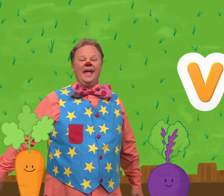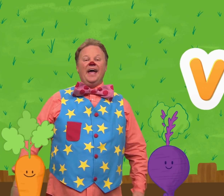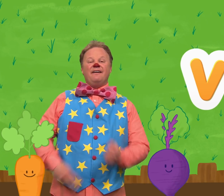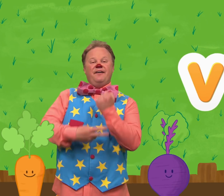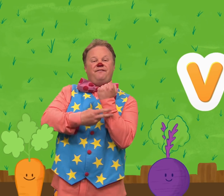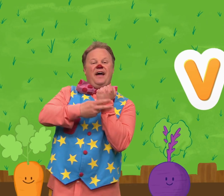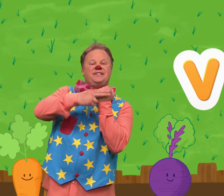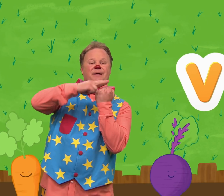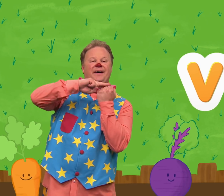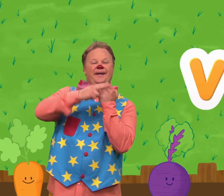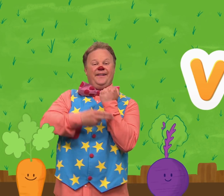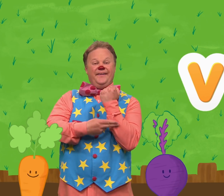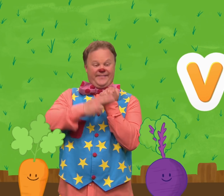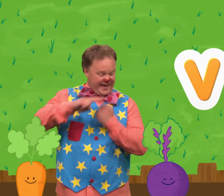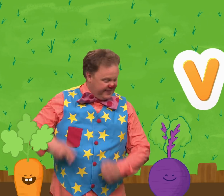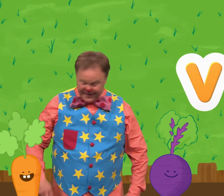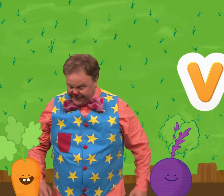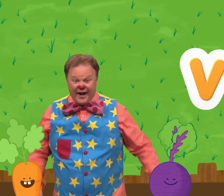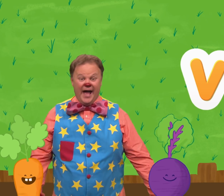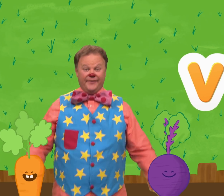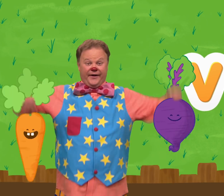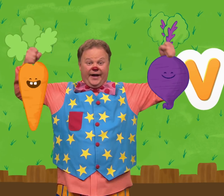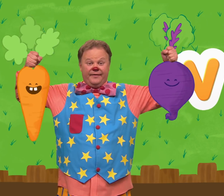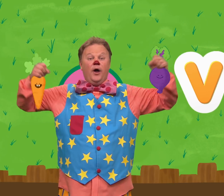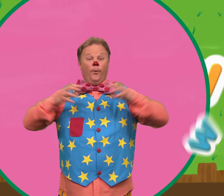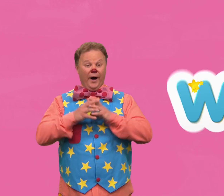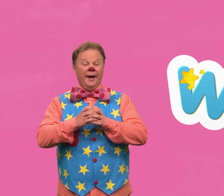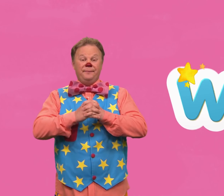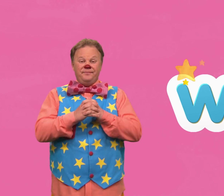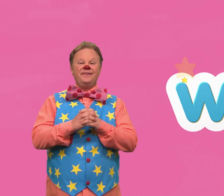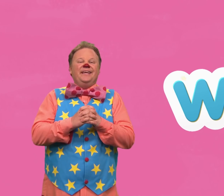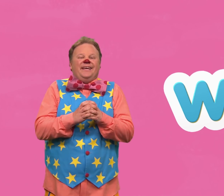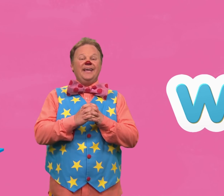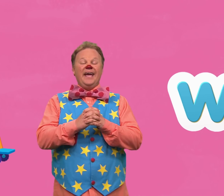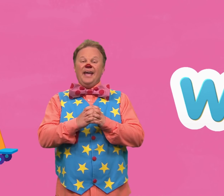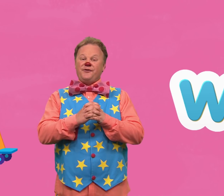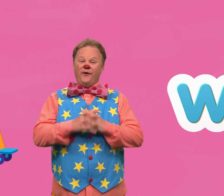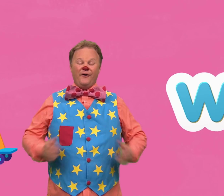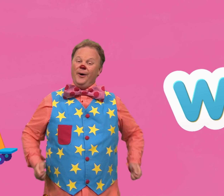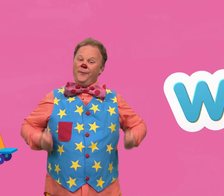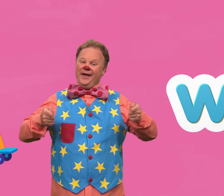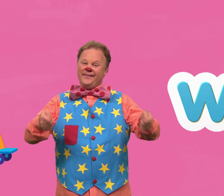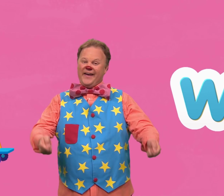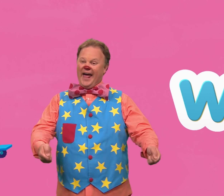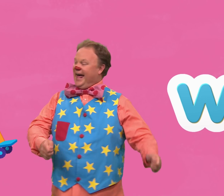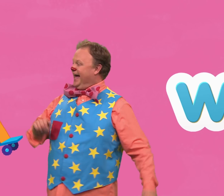for vegetables in the ground. W is for a wheelchair.